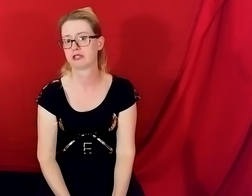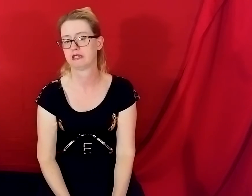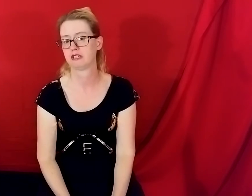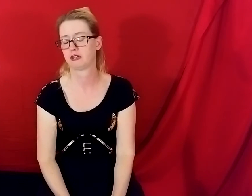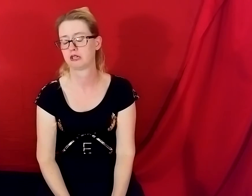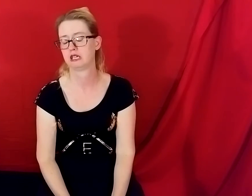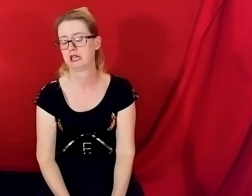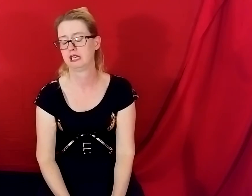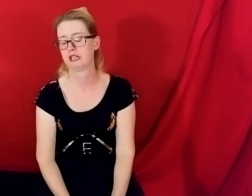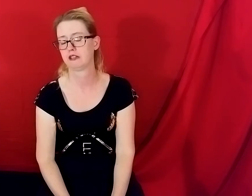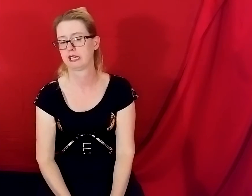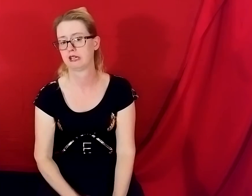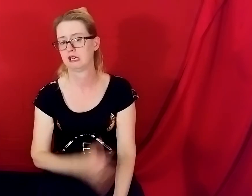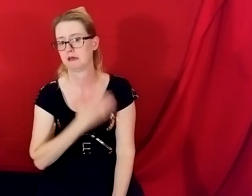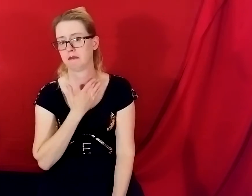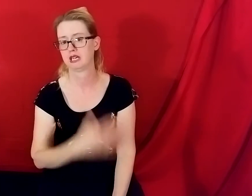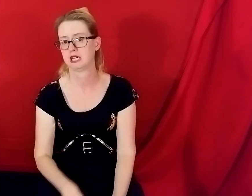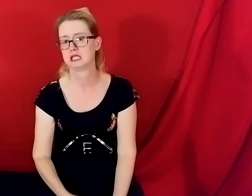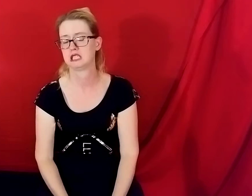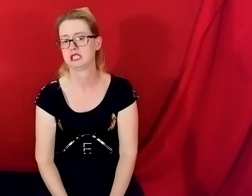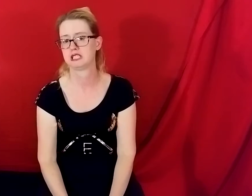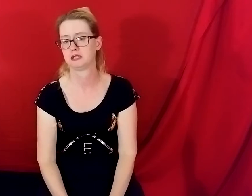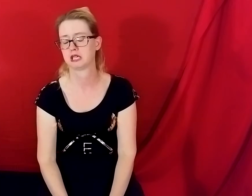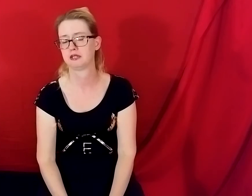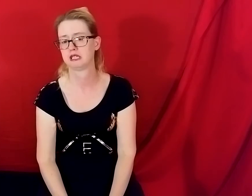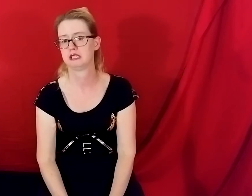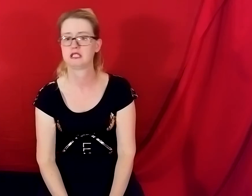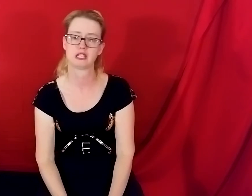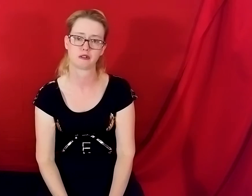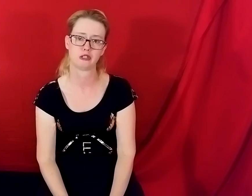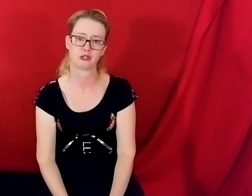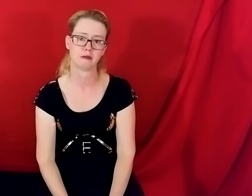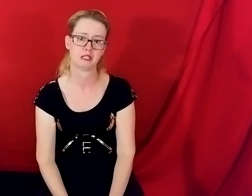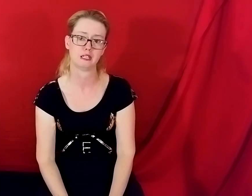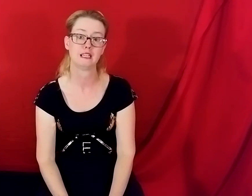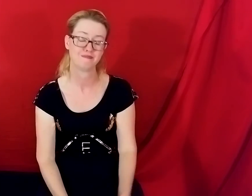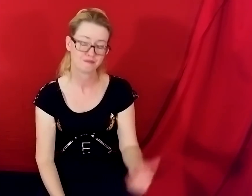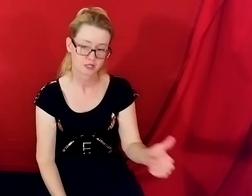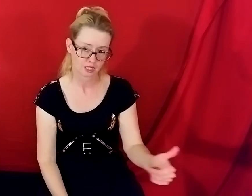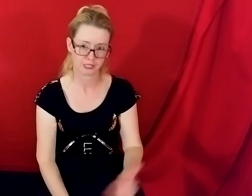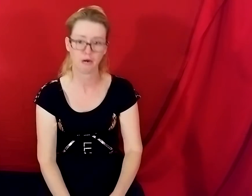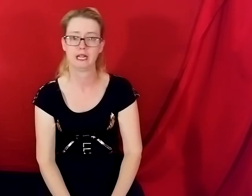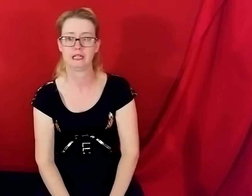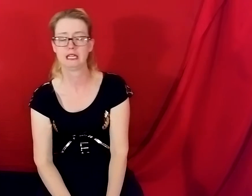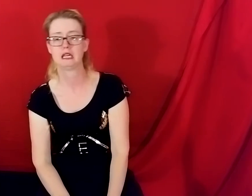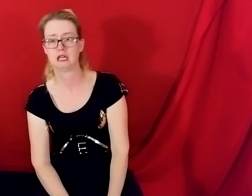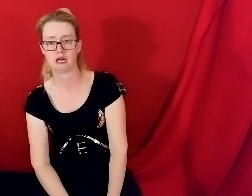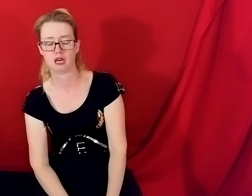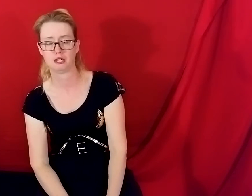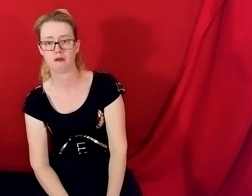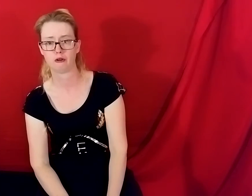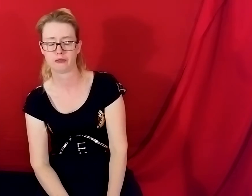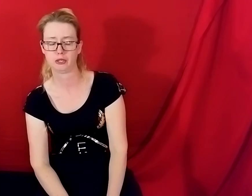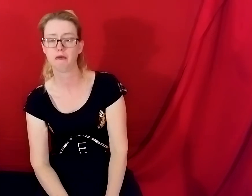editing like that by uh these two guys that does a good job on on their editing on their review and i